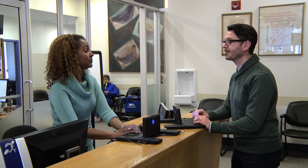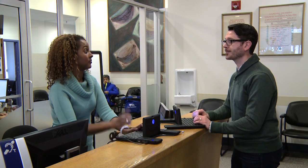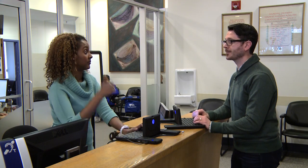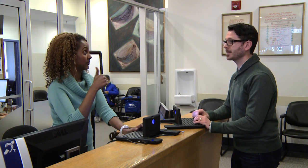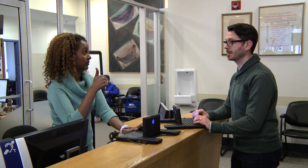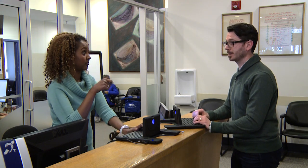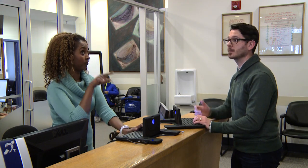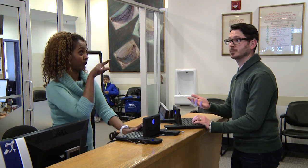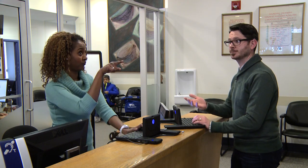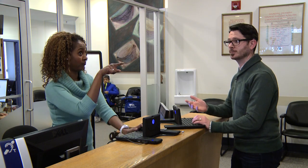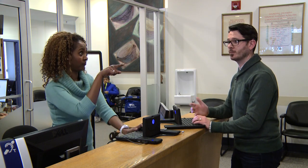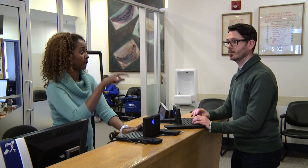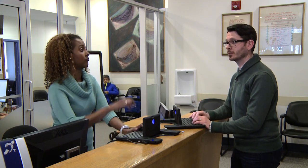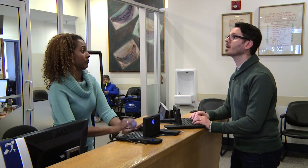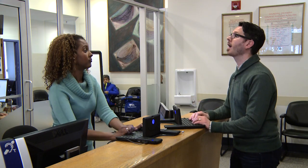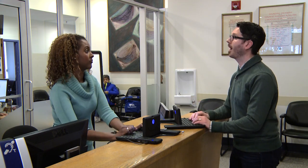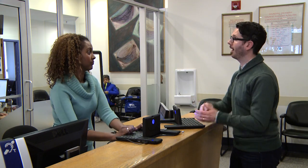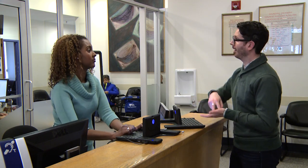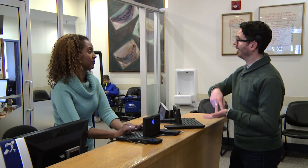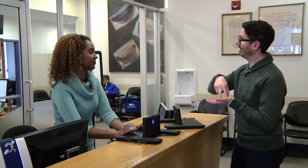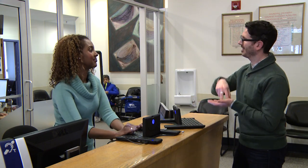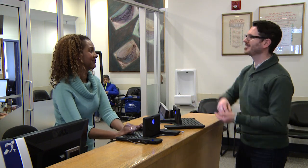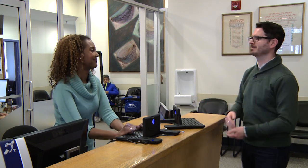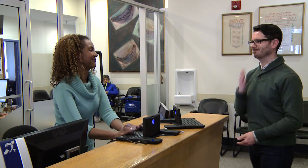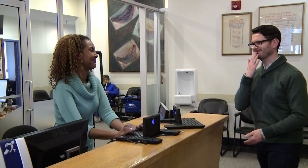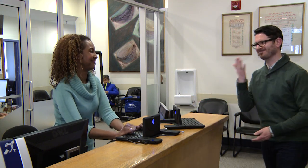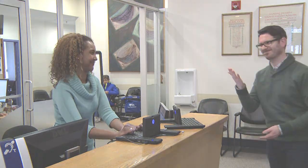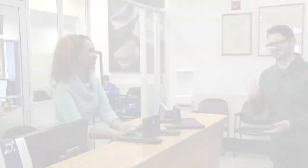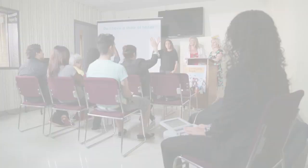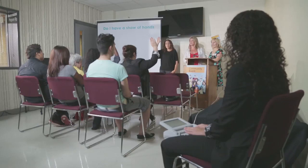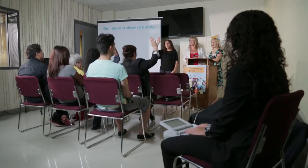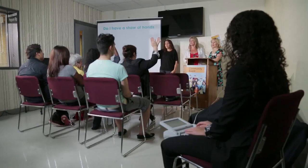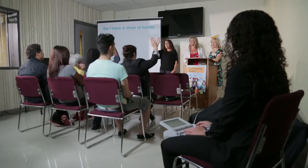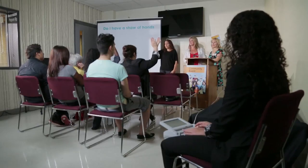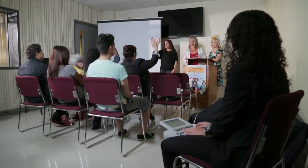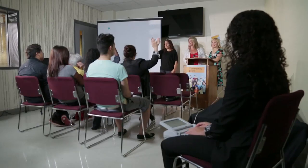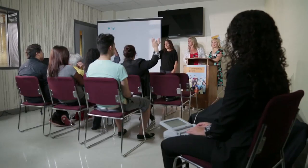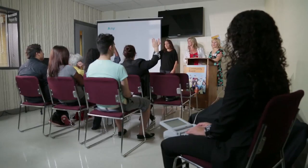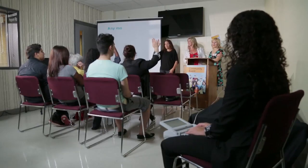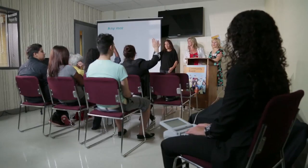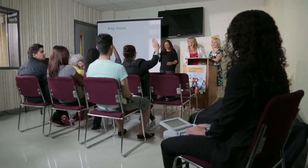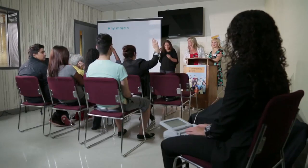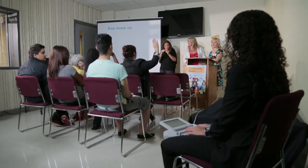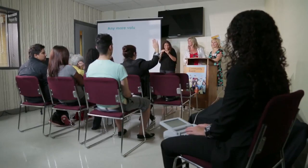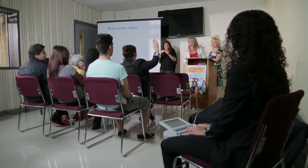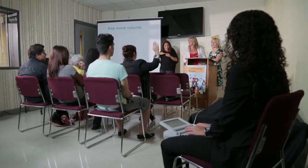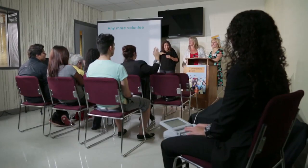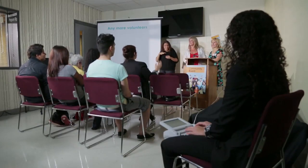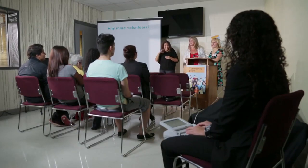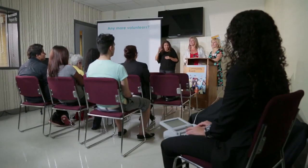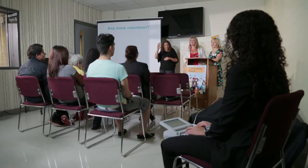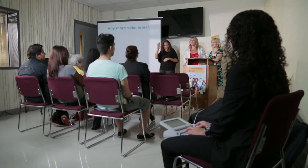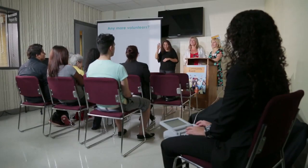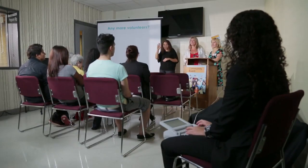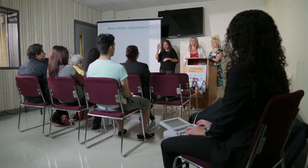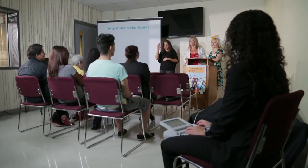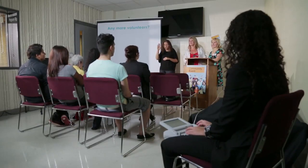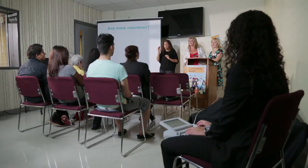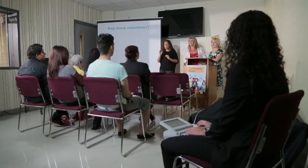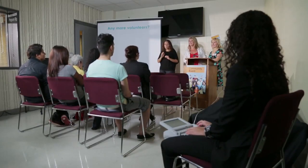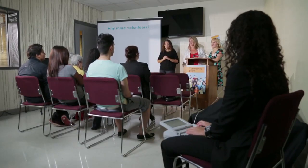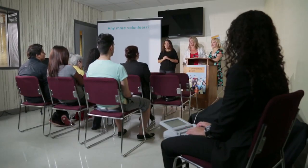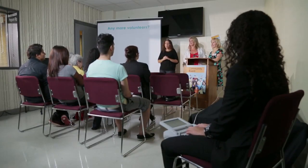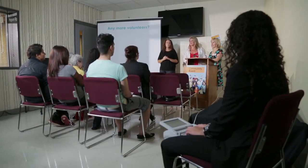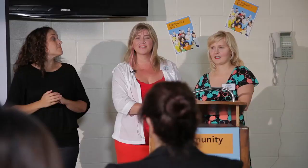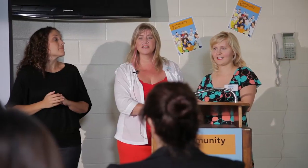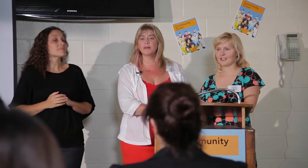service over the telephone, or over the information counter, at meetings or classes, or to ensure that your